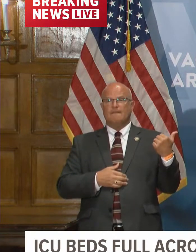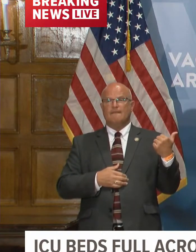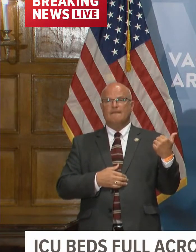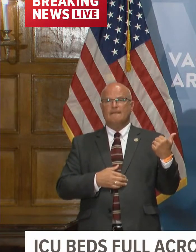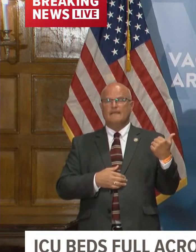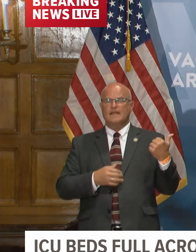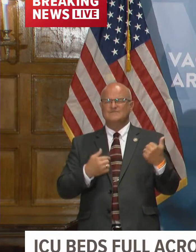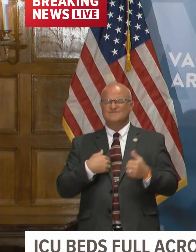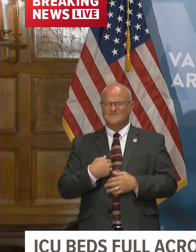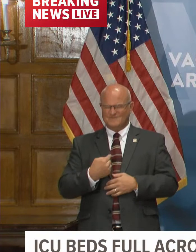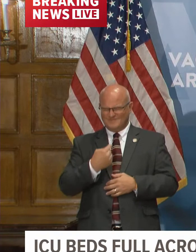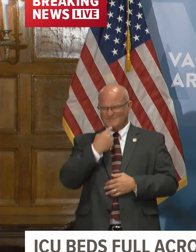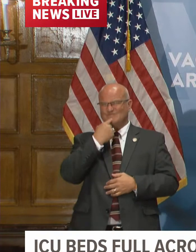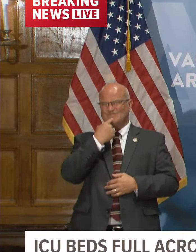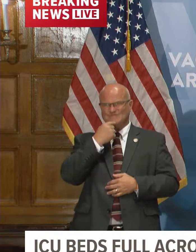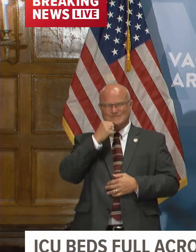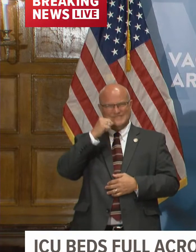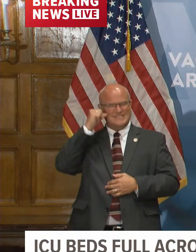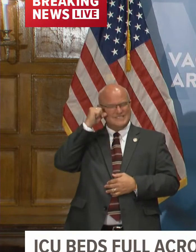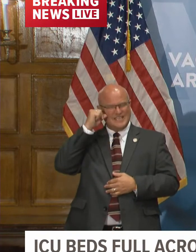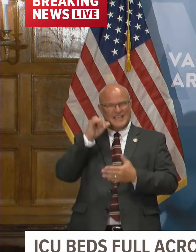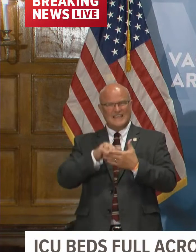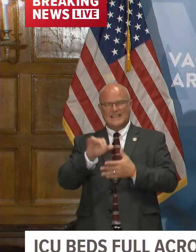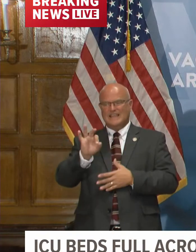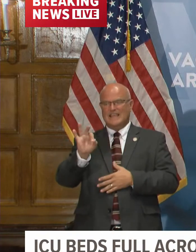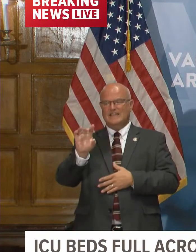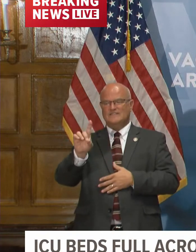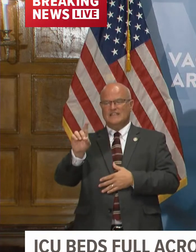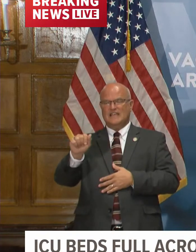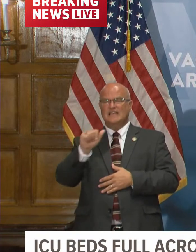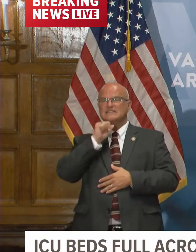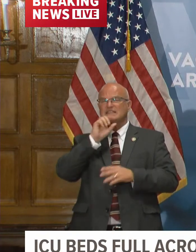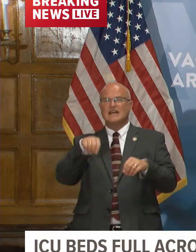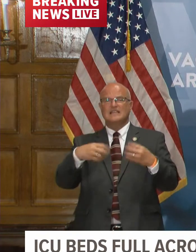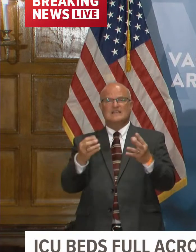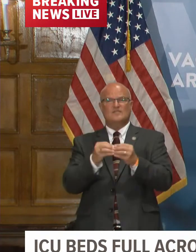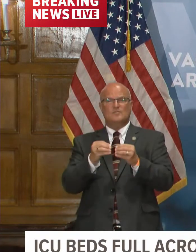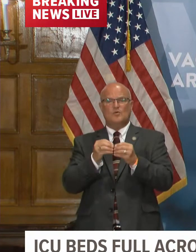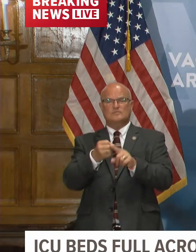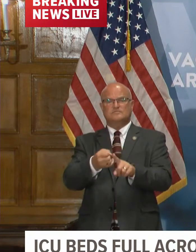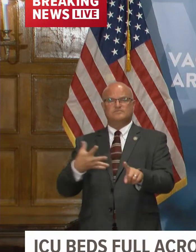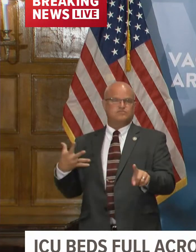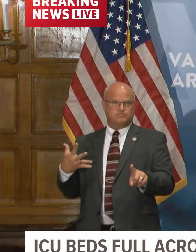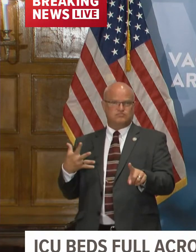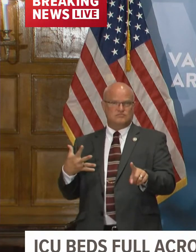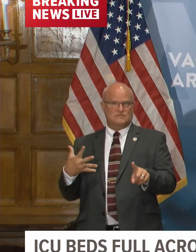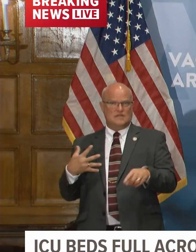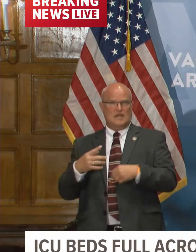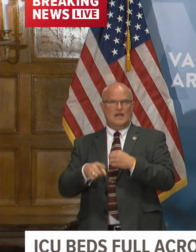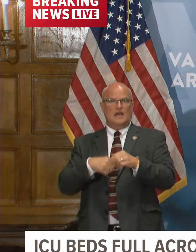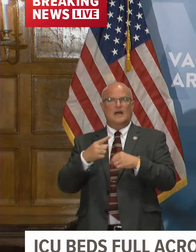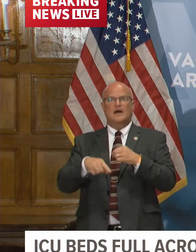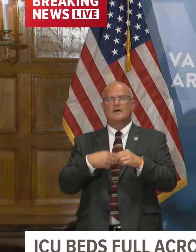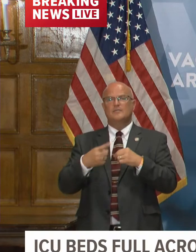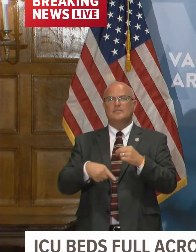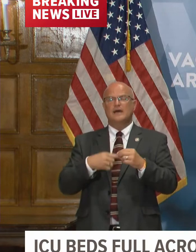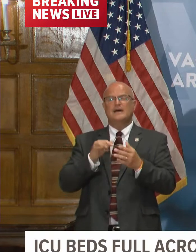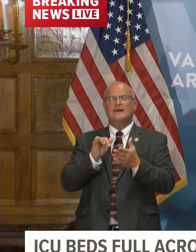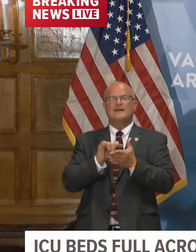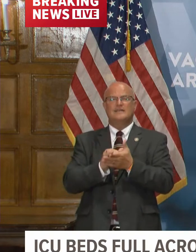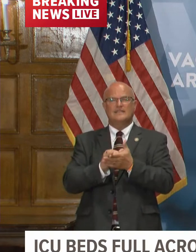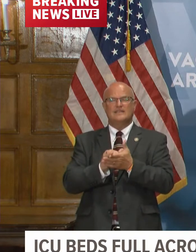I was disappointed yesterday that the FDA did not give more explanatory information